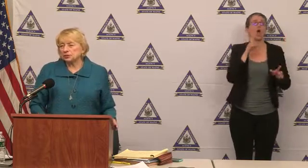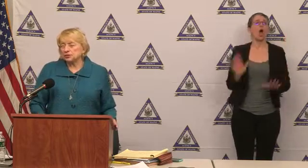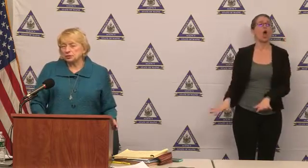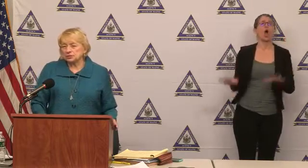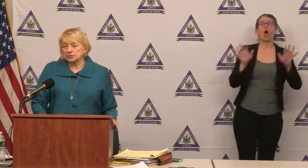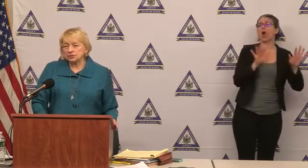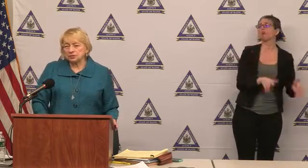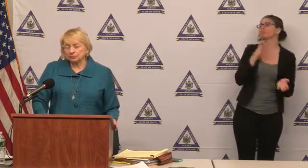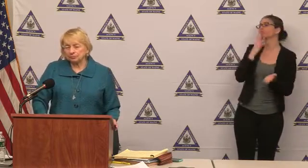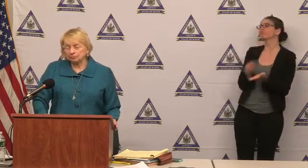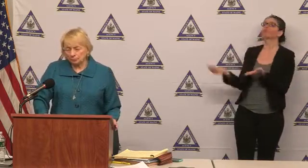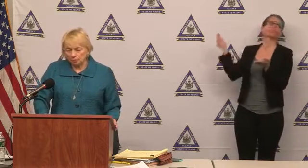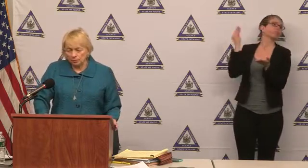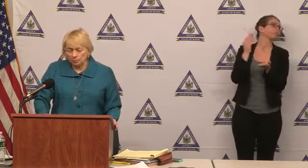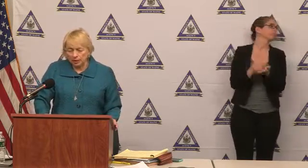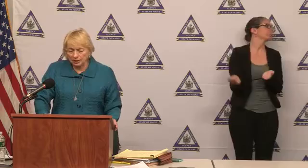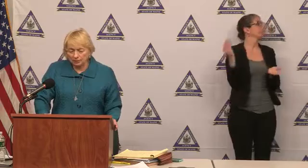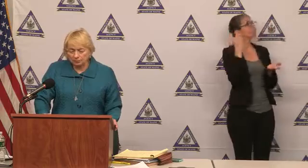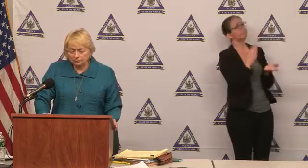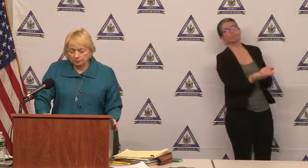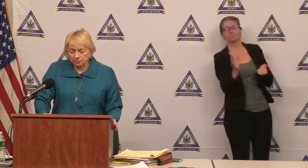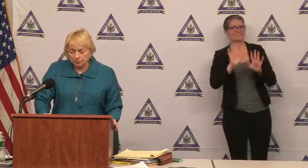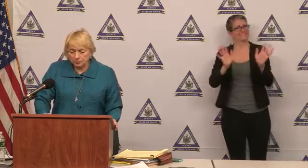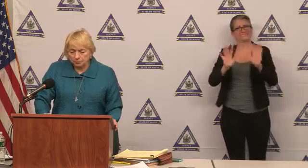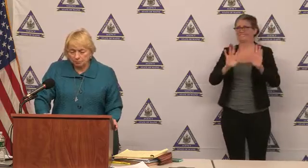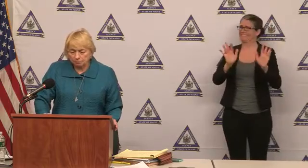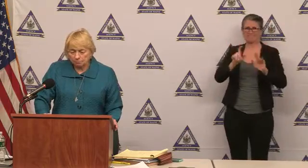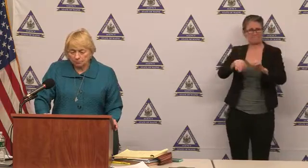goods, services, and products.